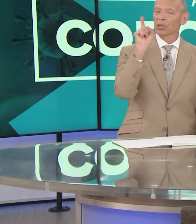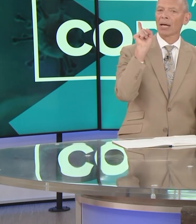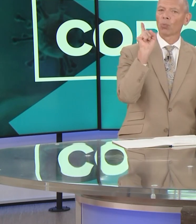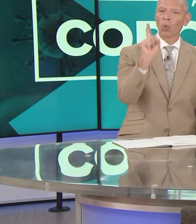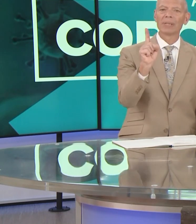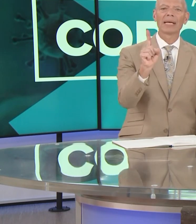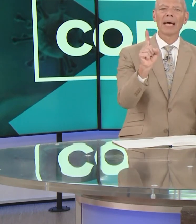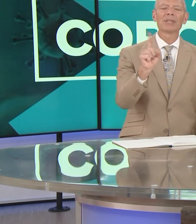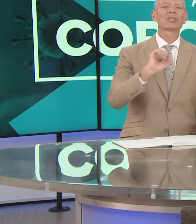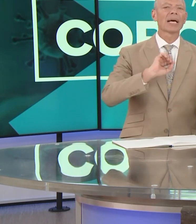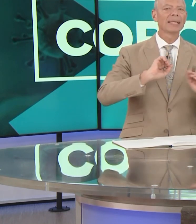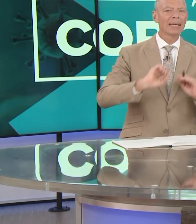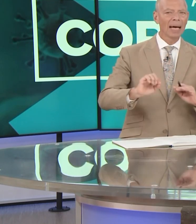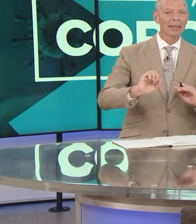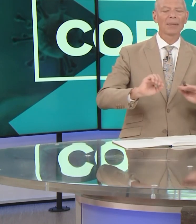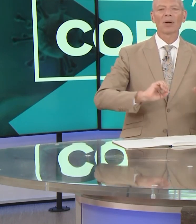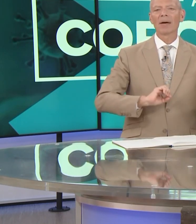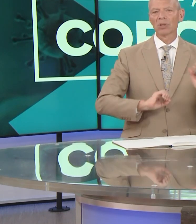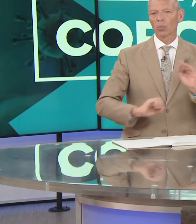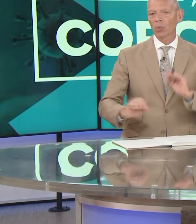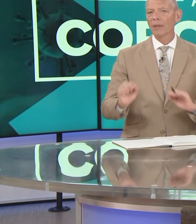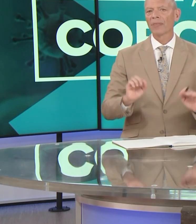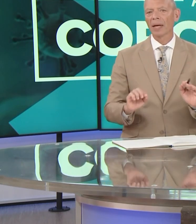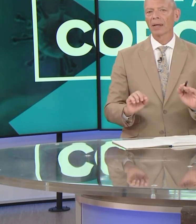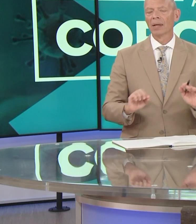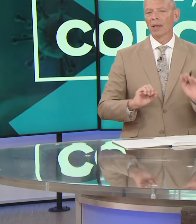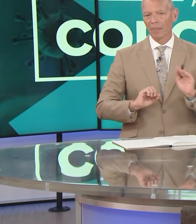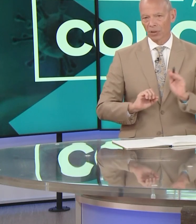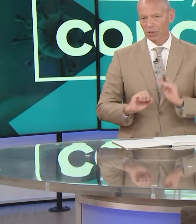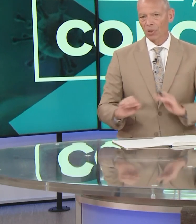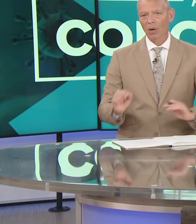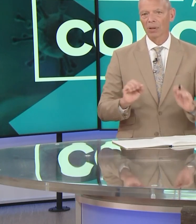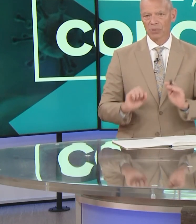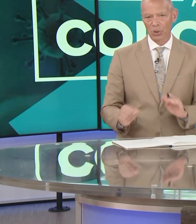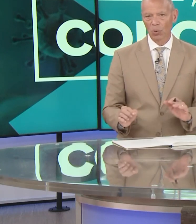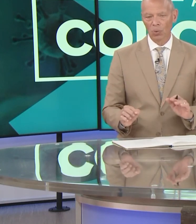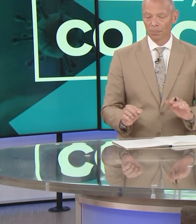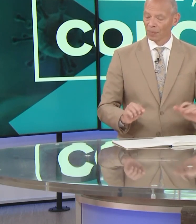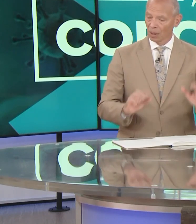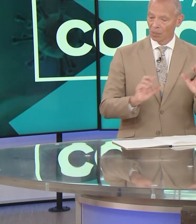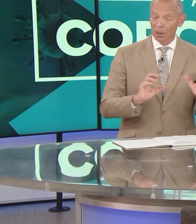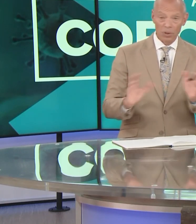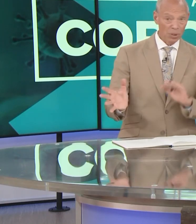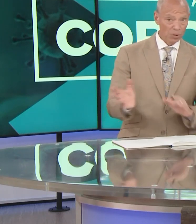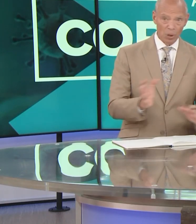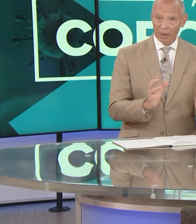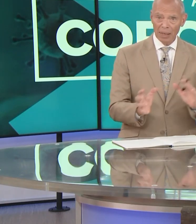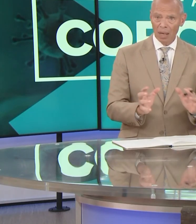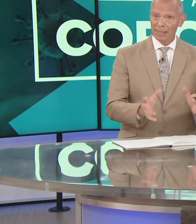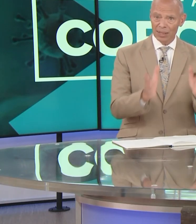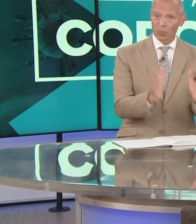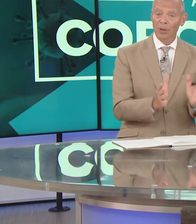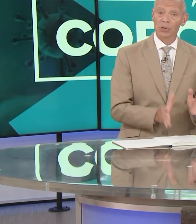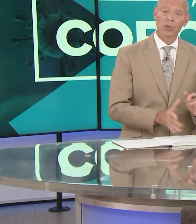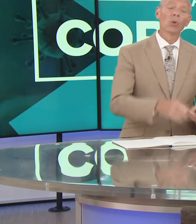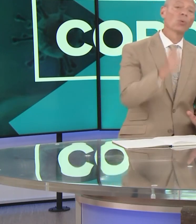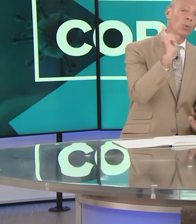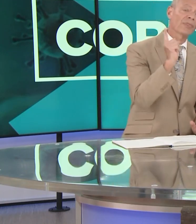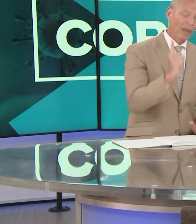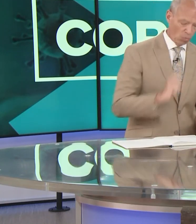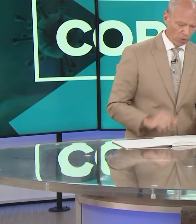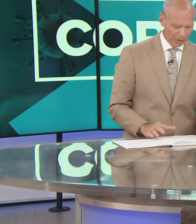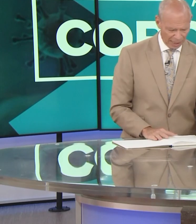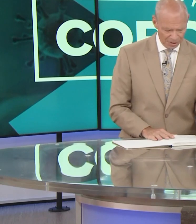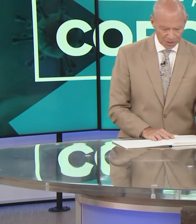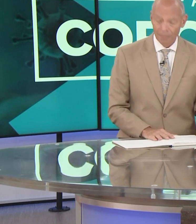Both just had one case, and yet they're having to rethink their start of school because there were so many contacts within the school